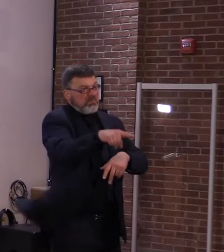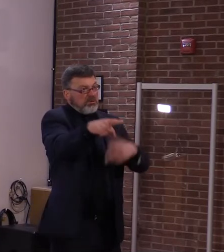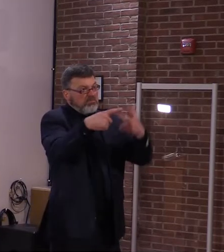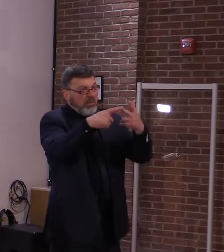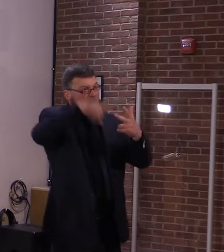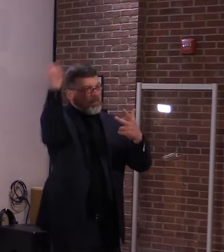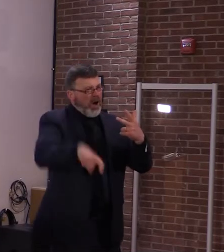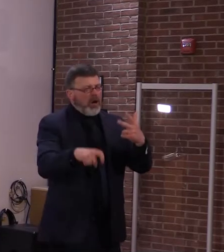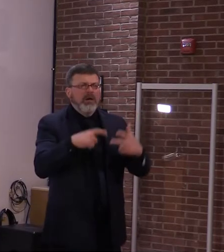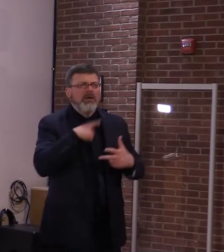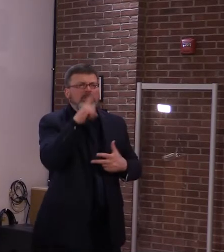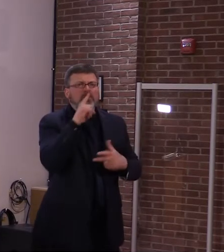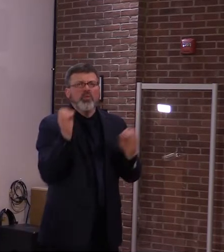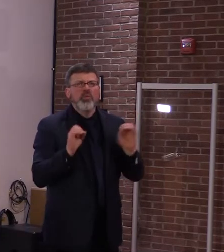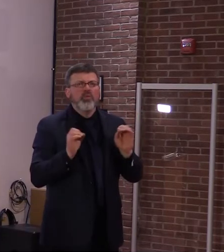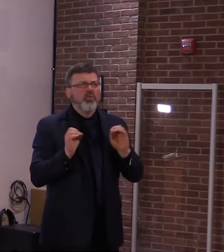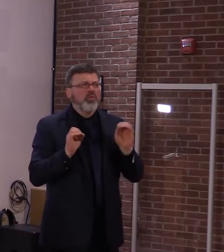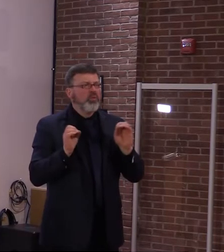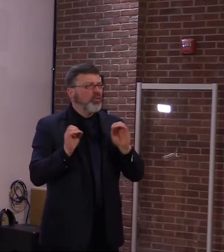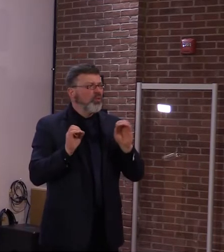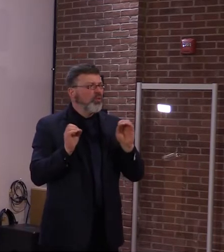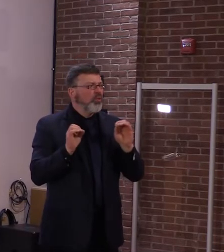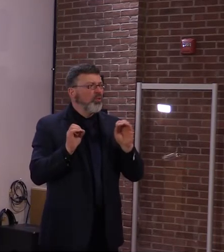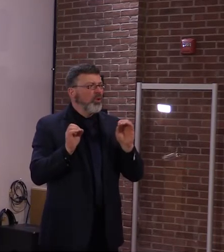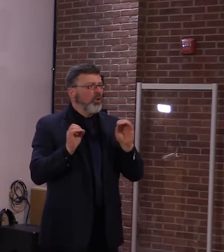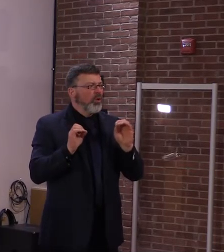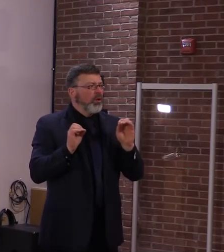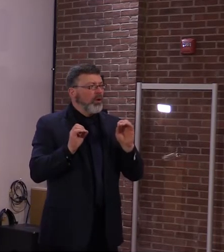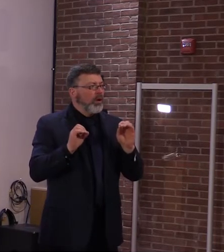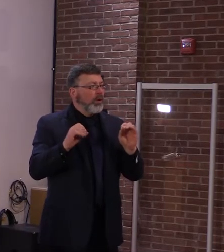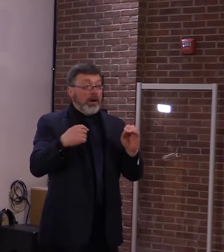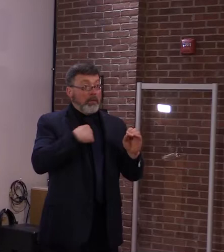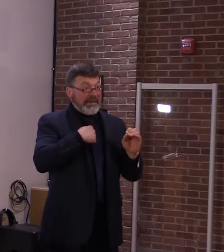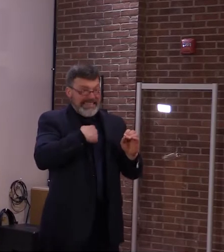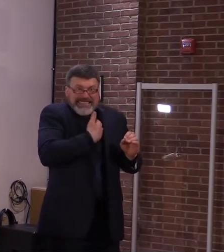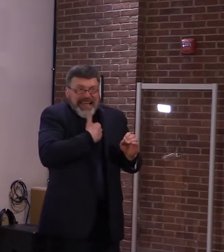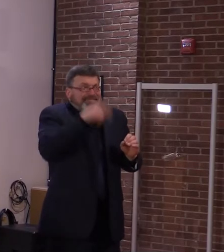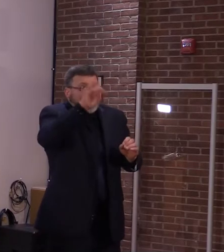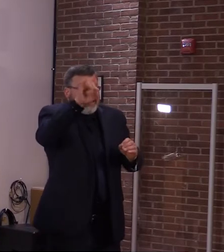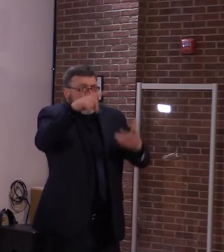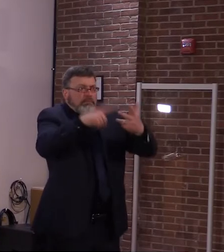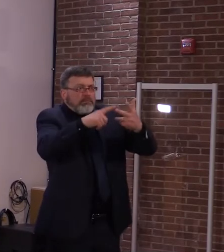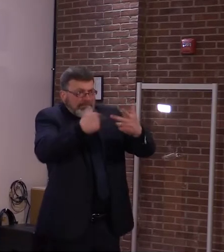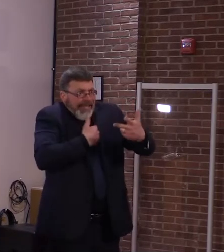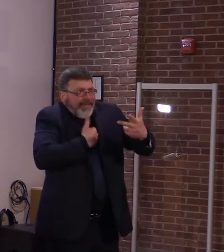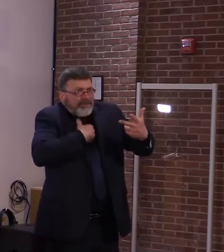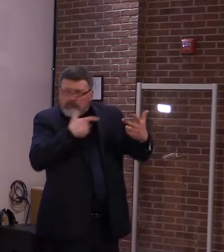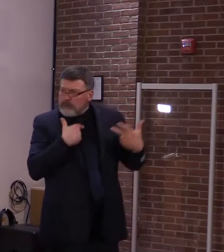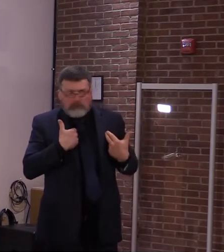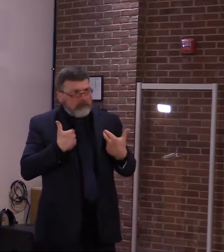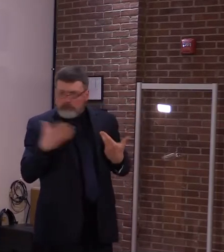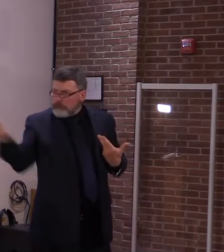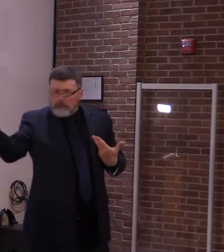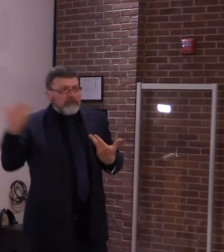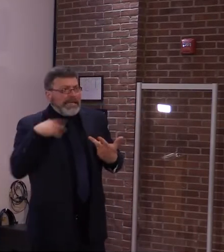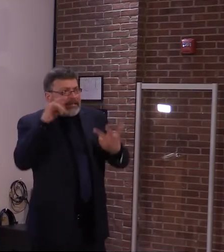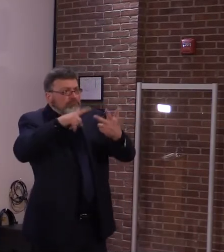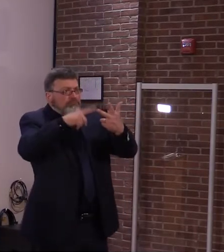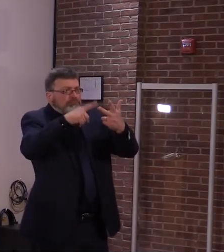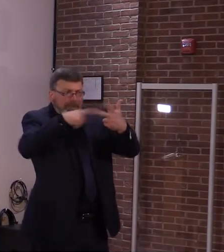Johnson myself, as did my wife, but this is going to be a choice. We're not forcing you to have that. So there will